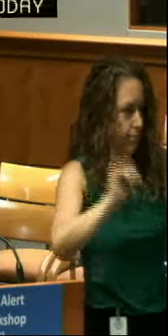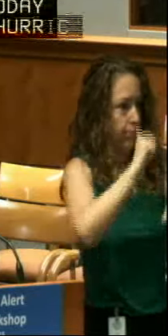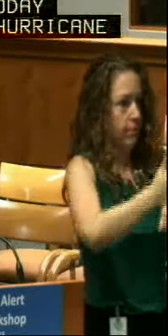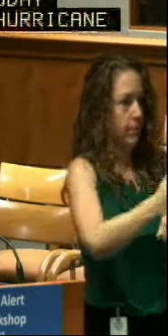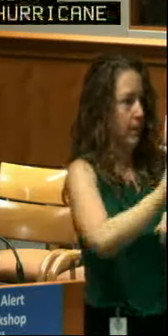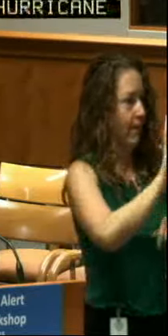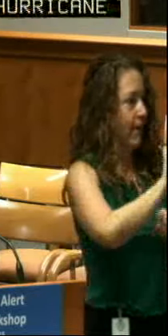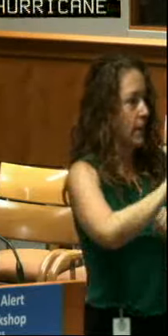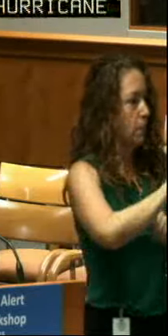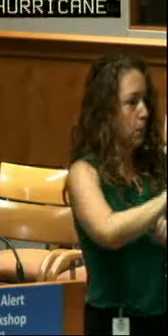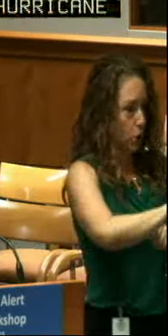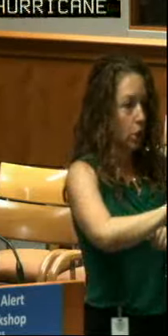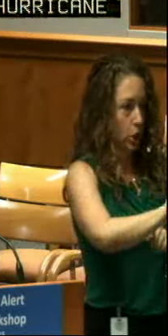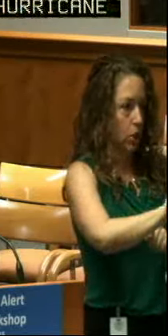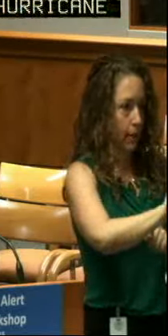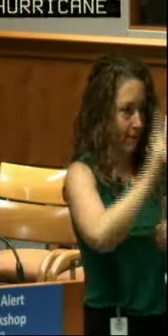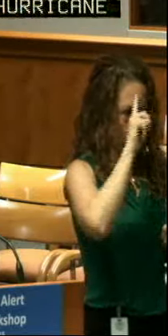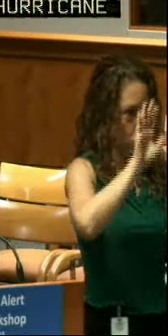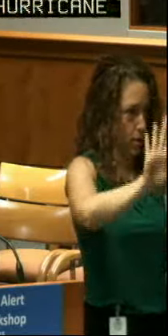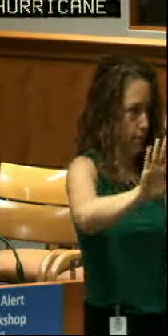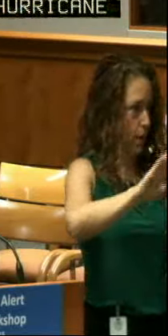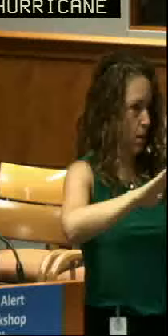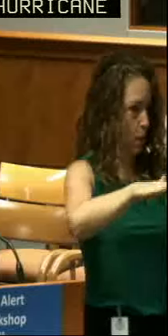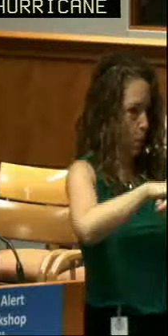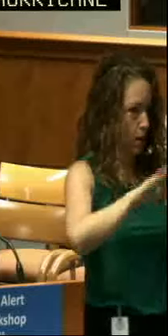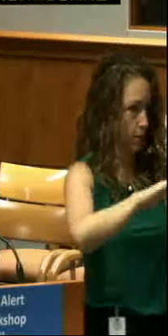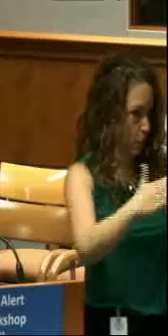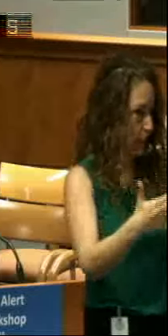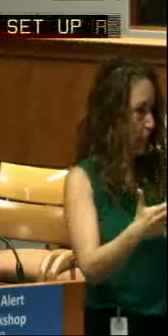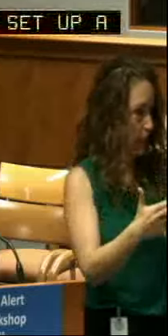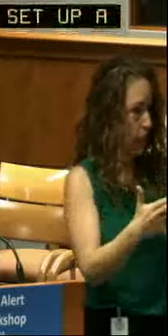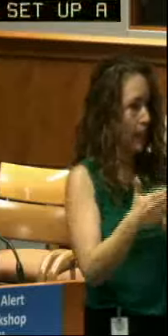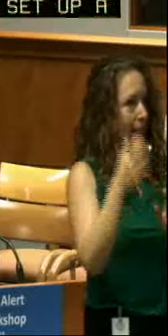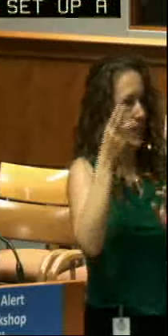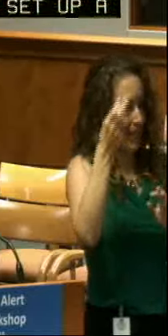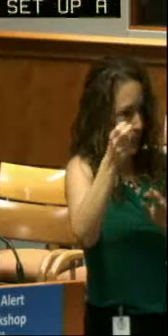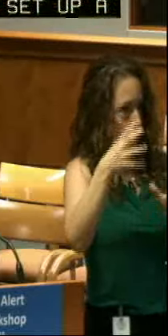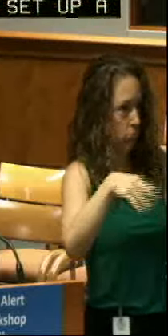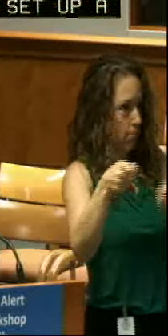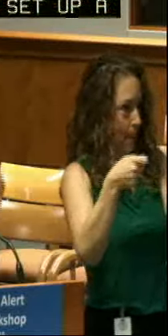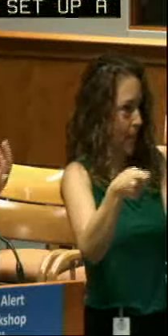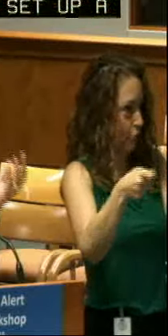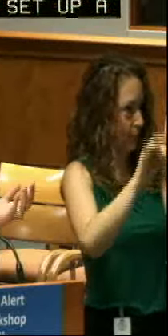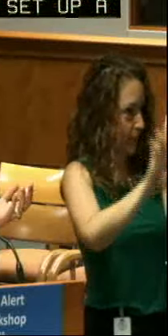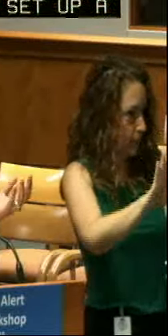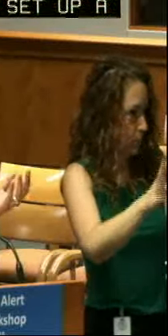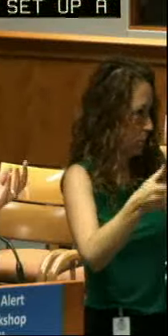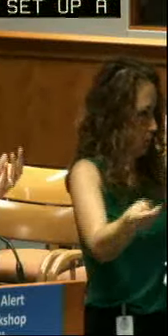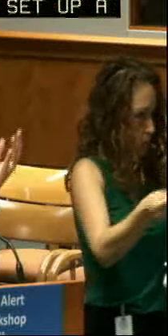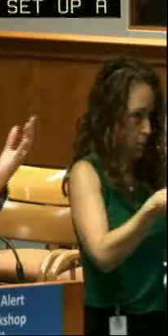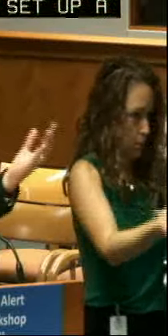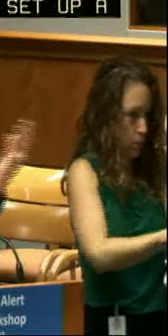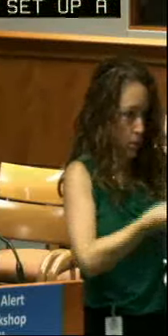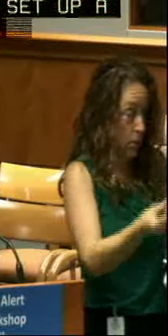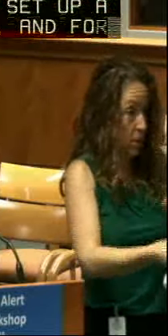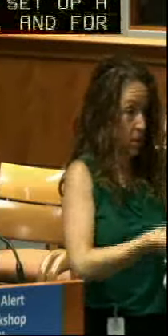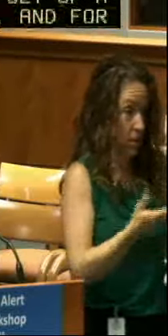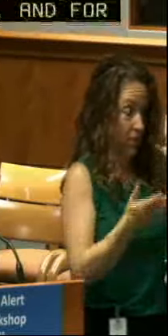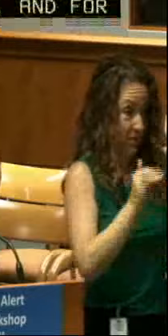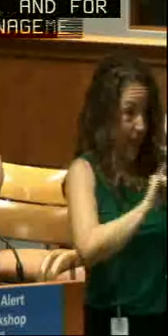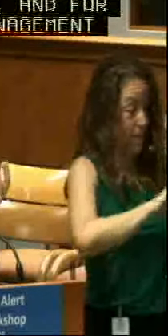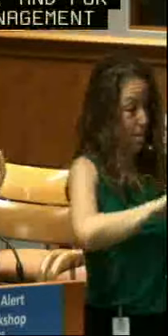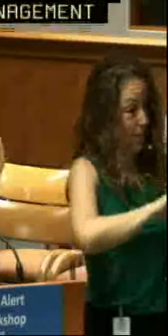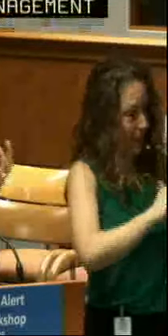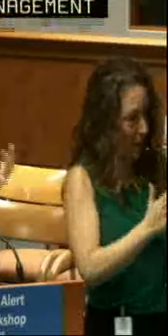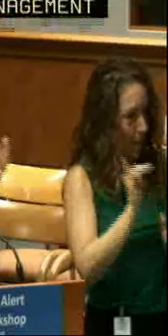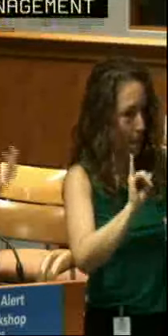Facebook. And for that community, his management of that Facebook account became the need